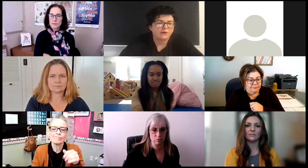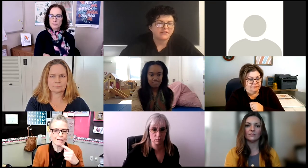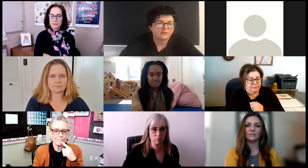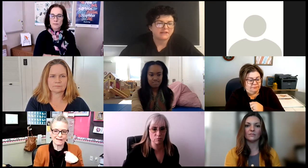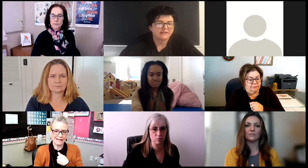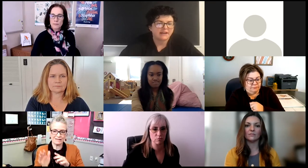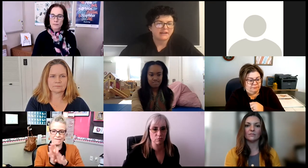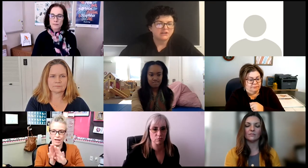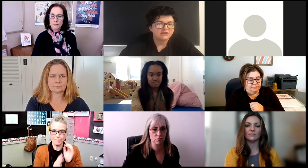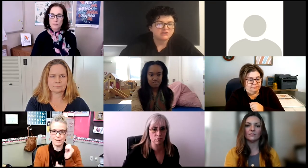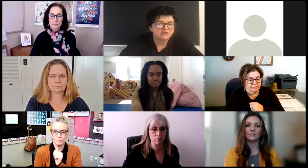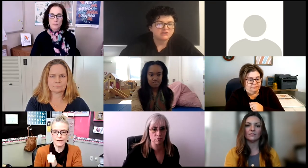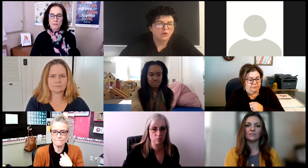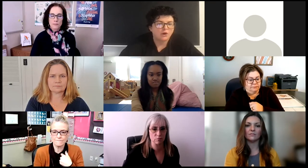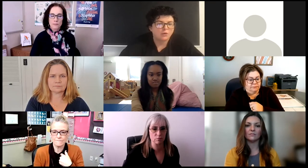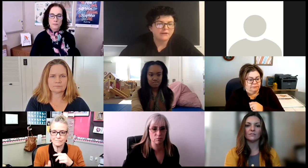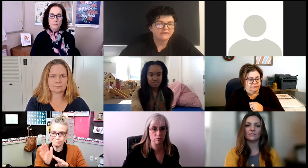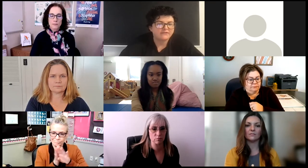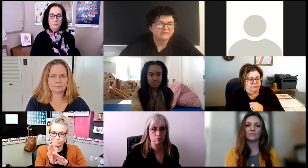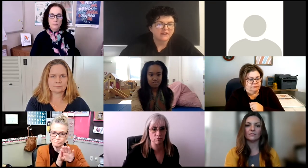and where they would get that. So